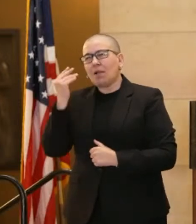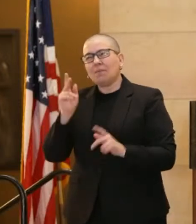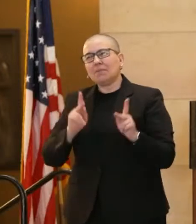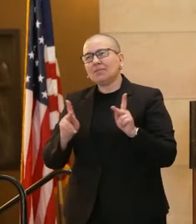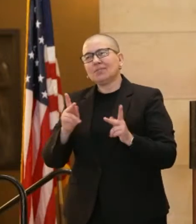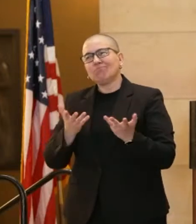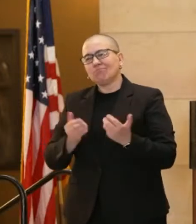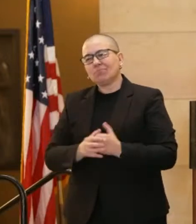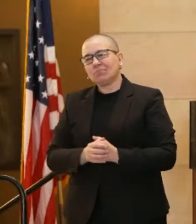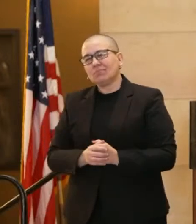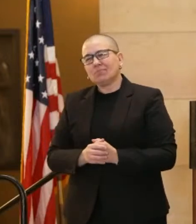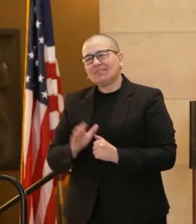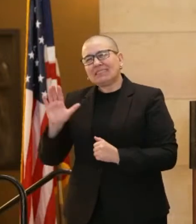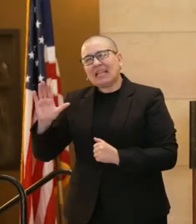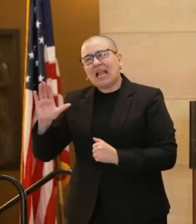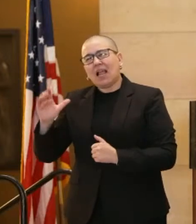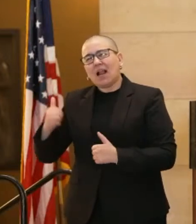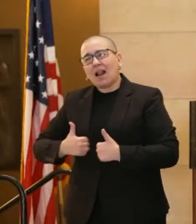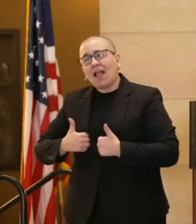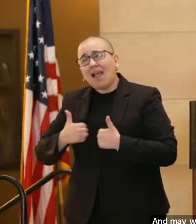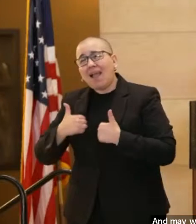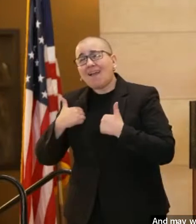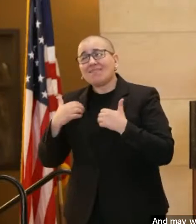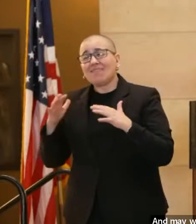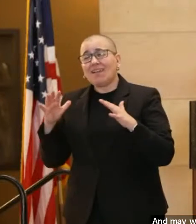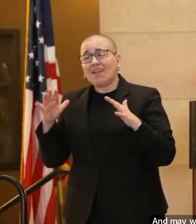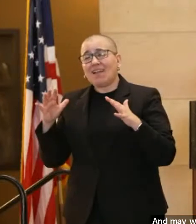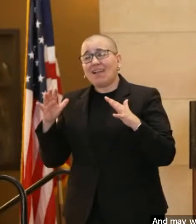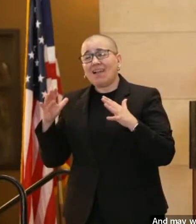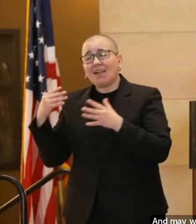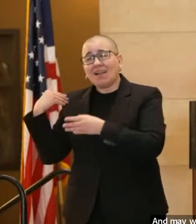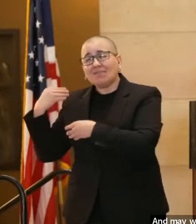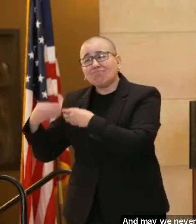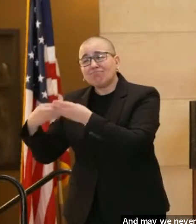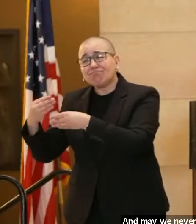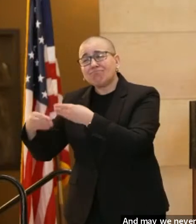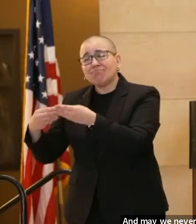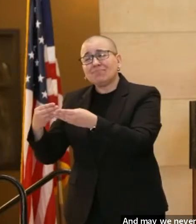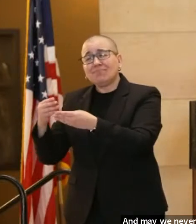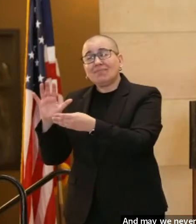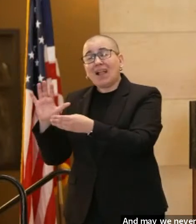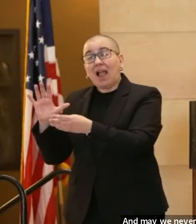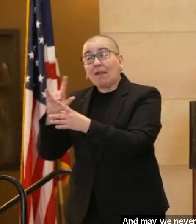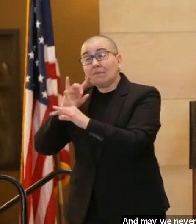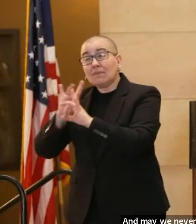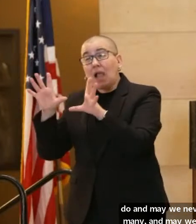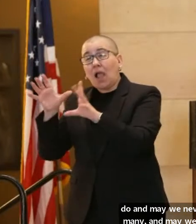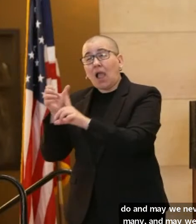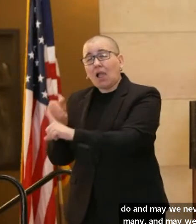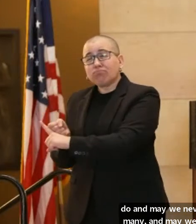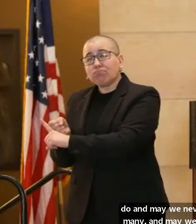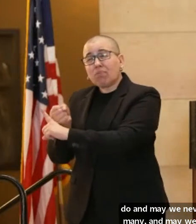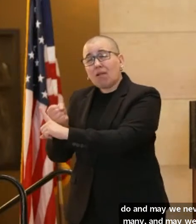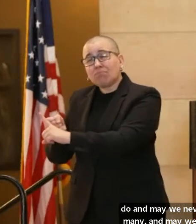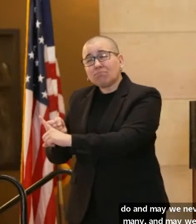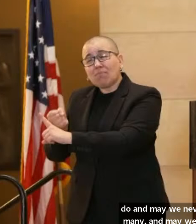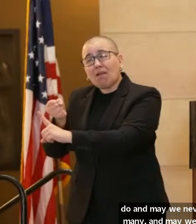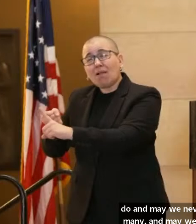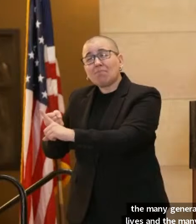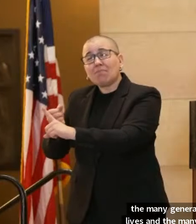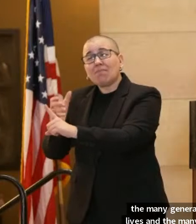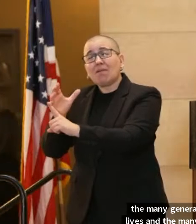many generations that have been impacted by violence. May we all find a place for peace